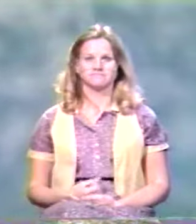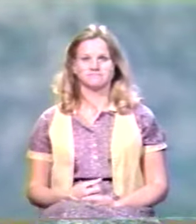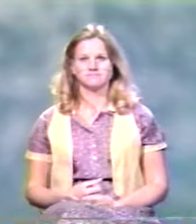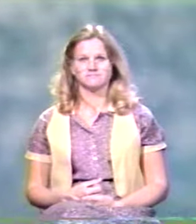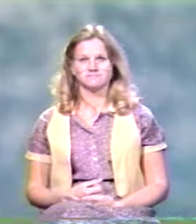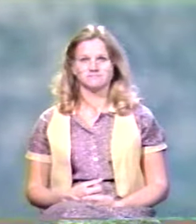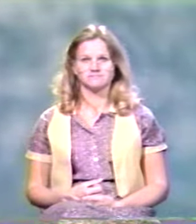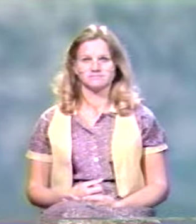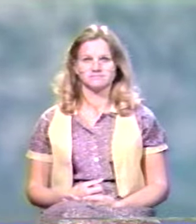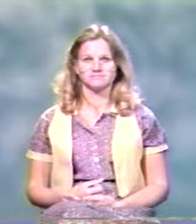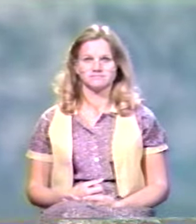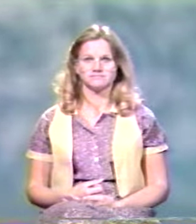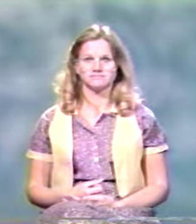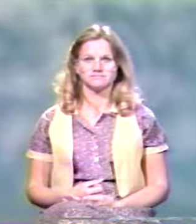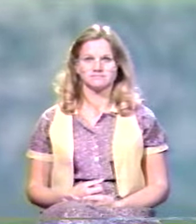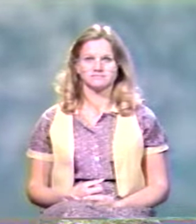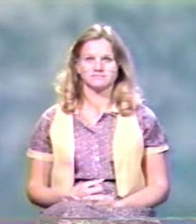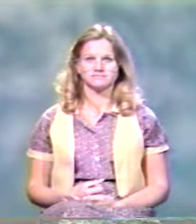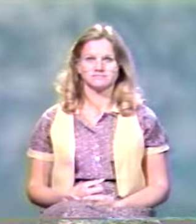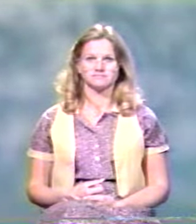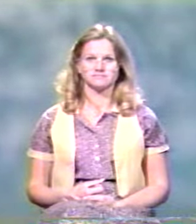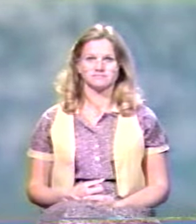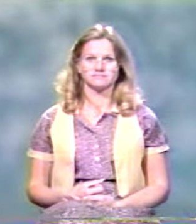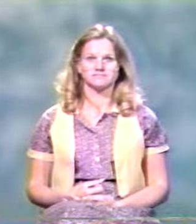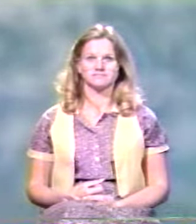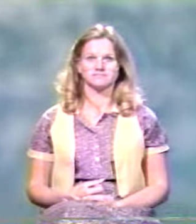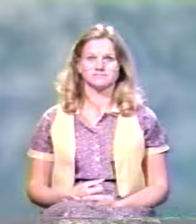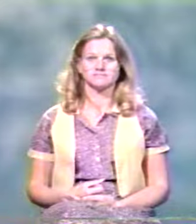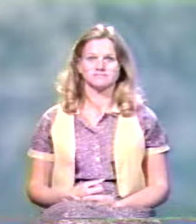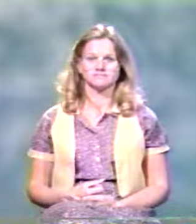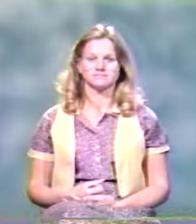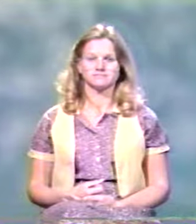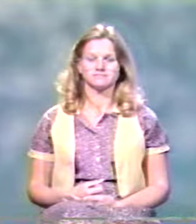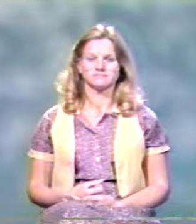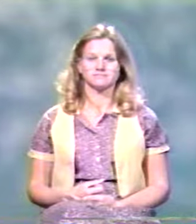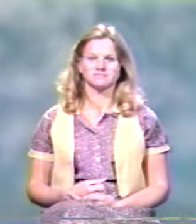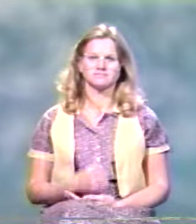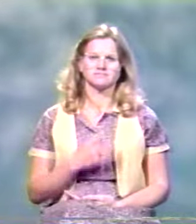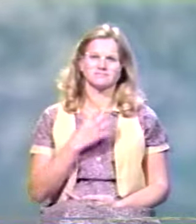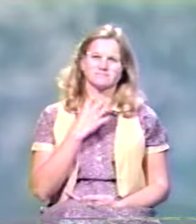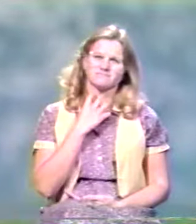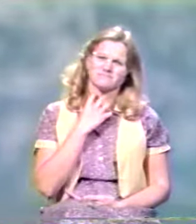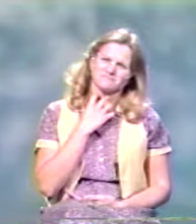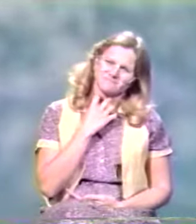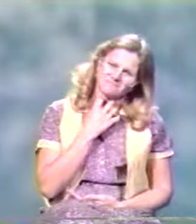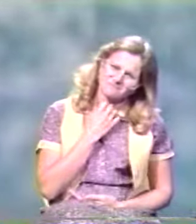This sign often carries the connotation of being stuck in an uncomfortable situation.